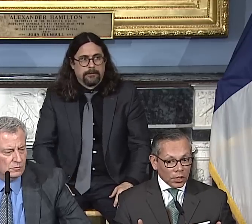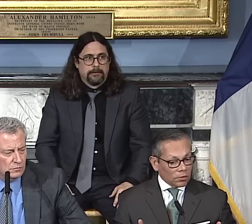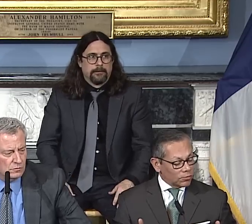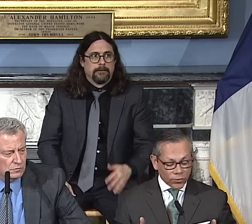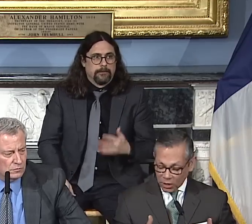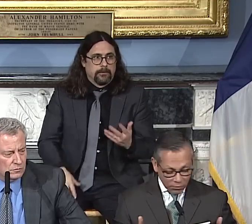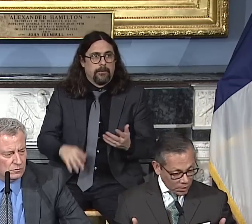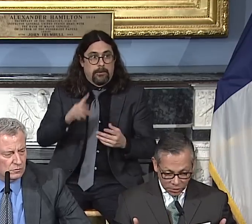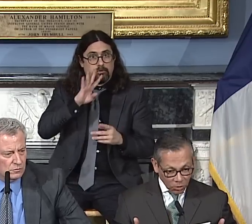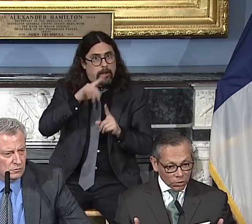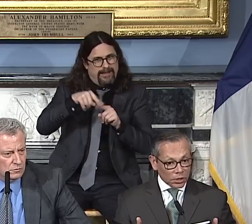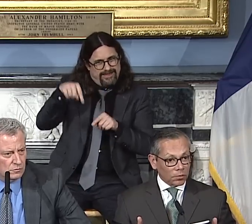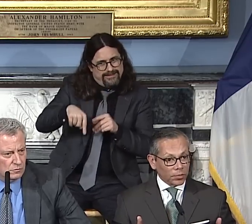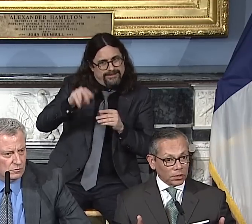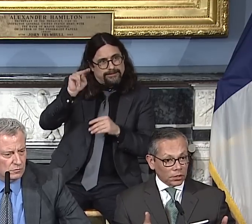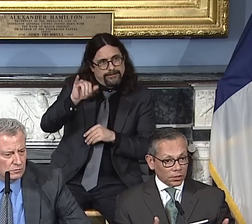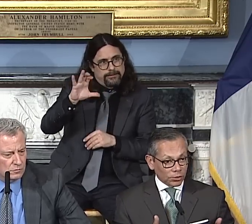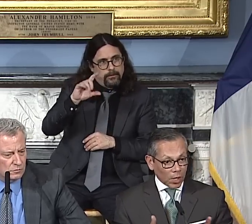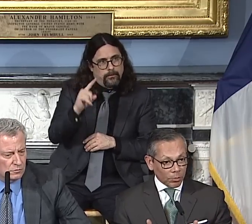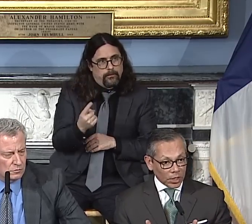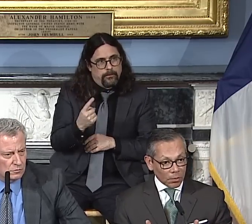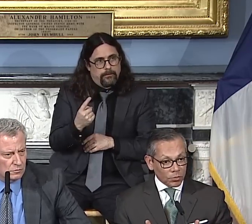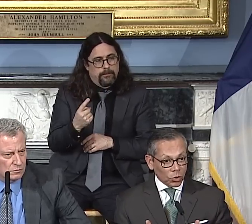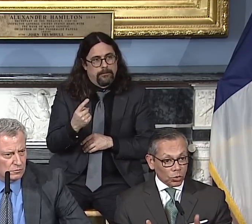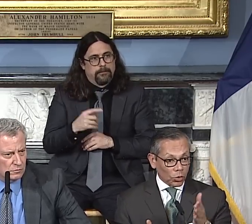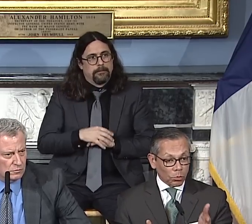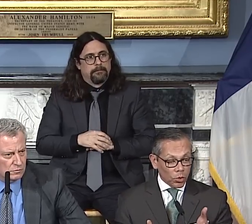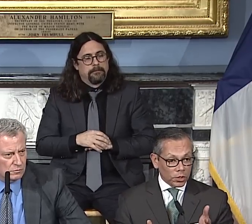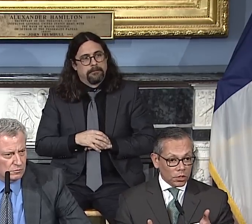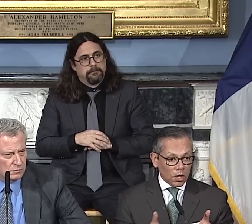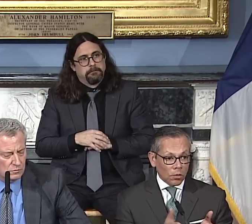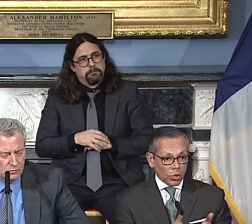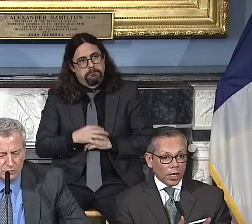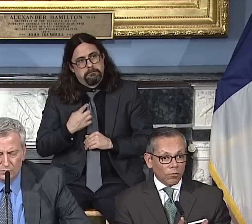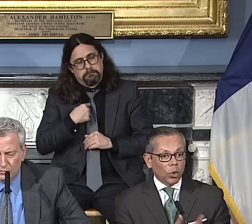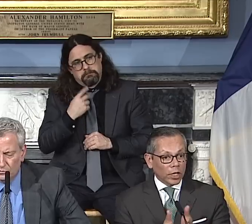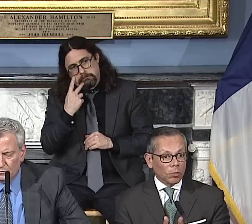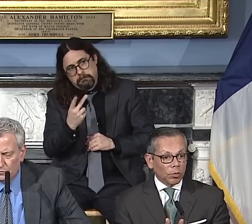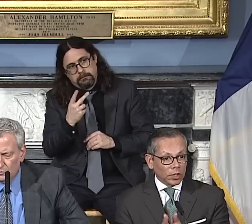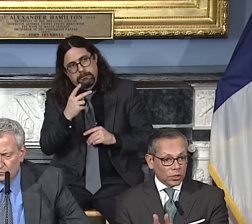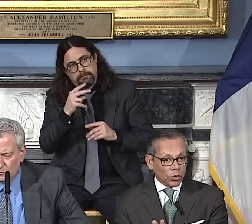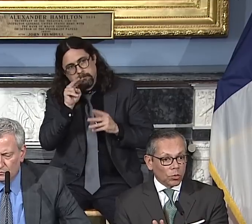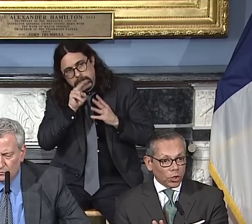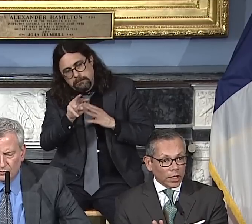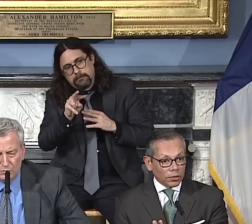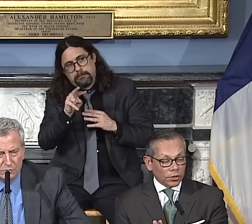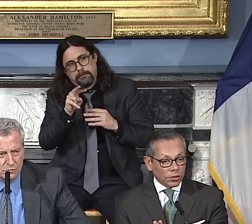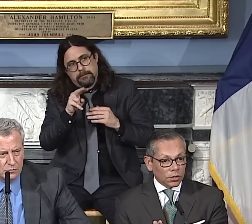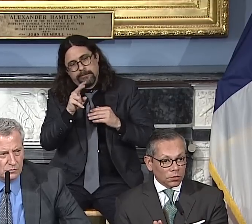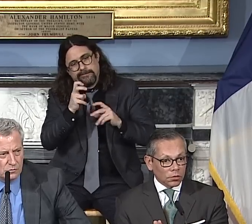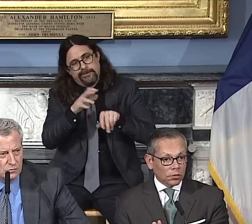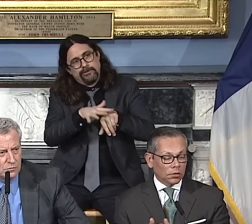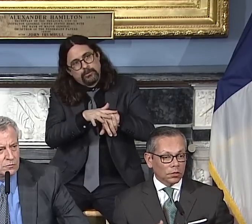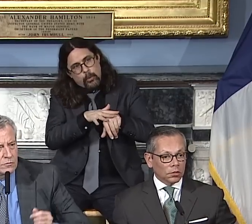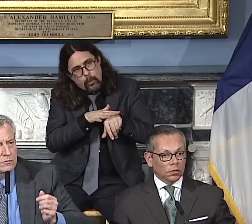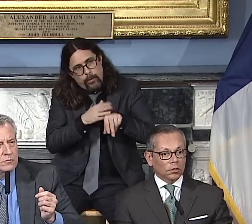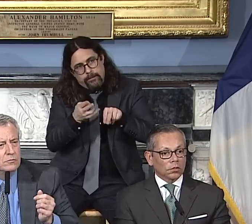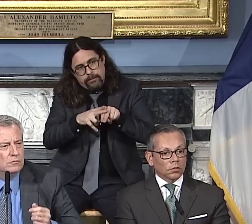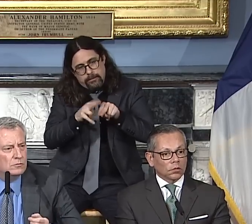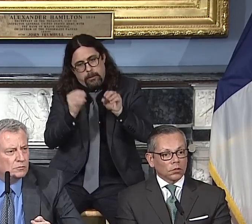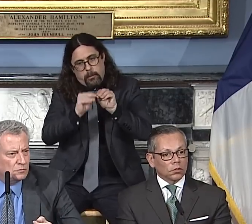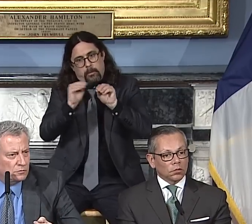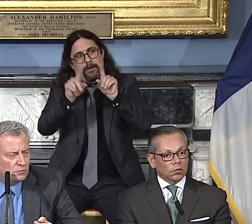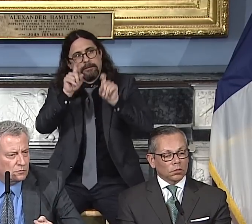believe very, very slowly, but this is ramping up. So to your point, we're going to have more capability to do more analysis. Right, but